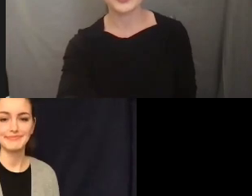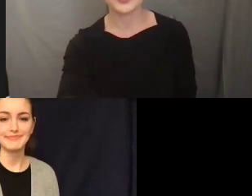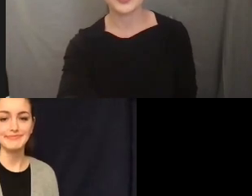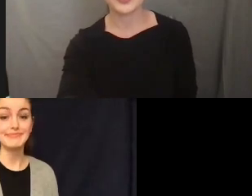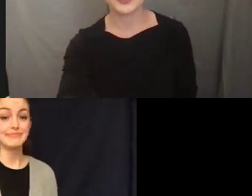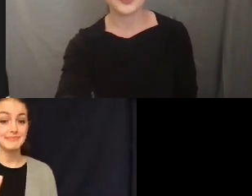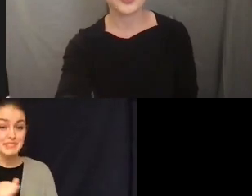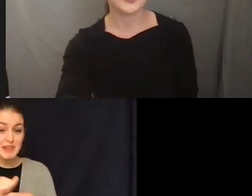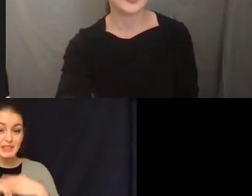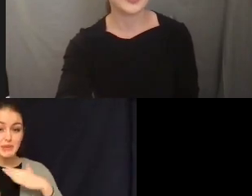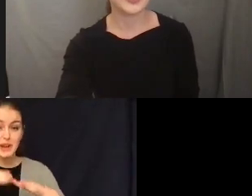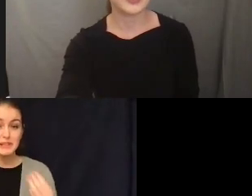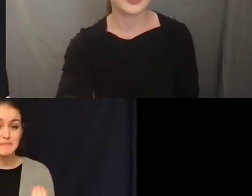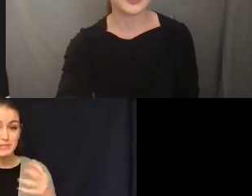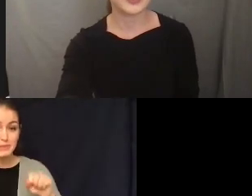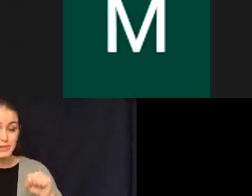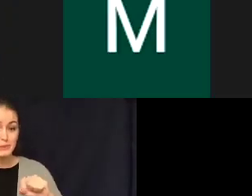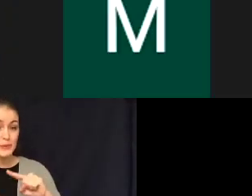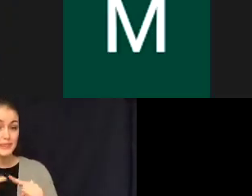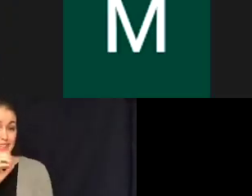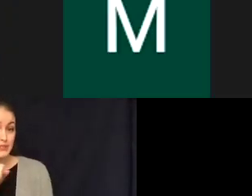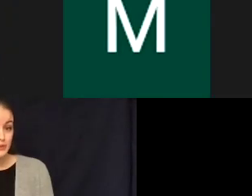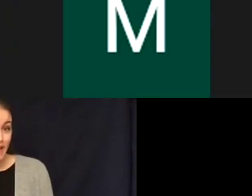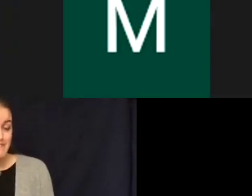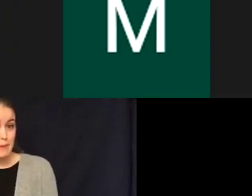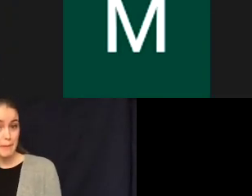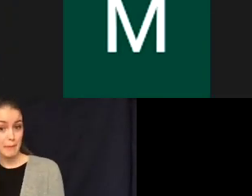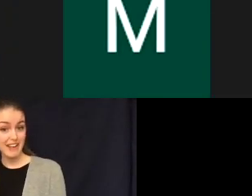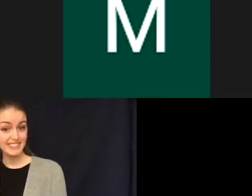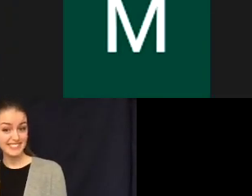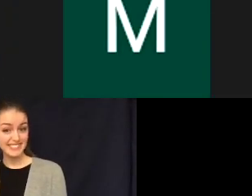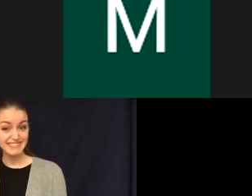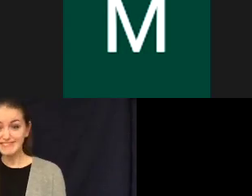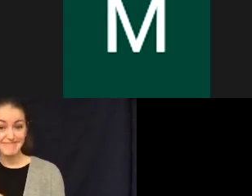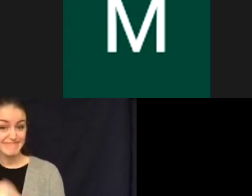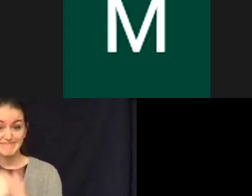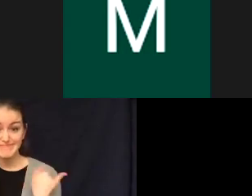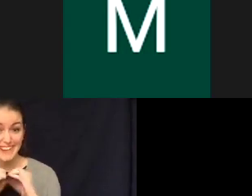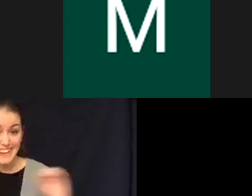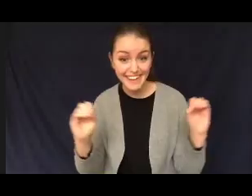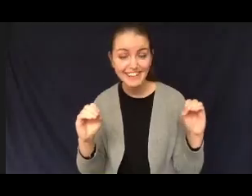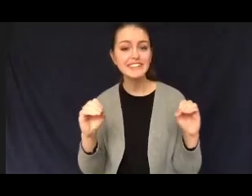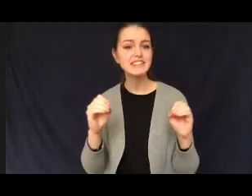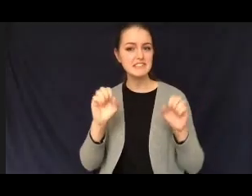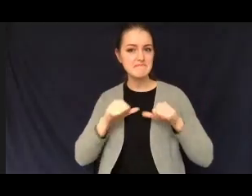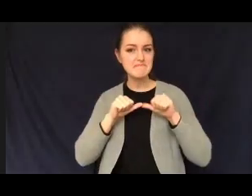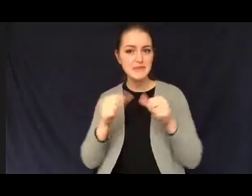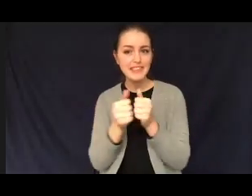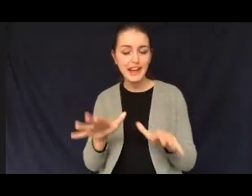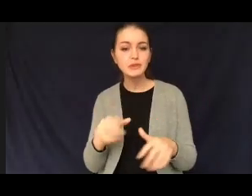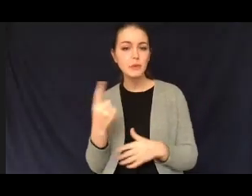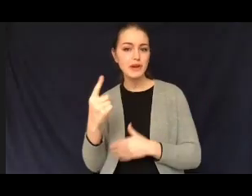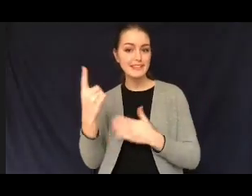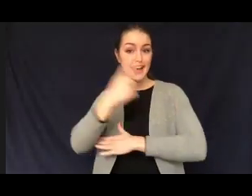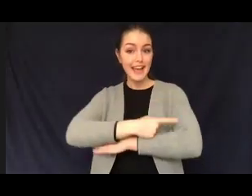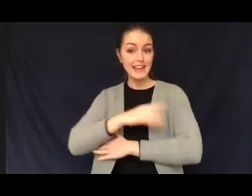for good. She and her mother realized she could get along without it. So one memorable day, they wrapped the hated brace in a